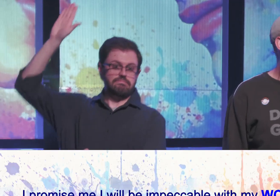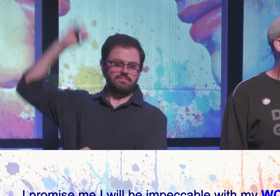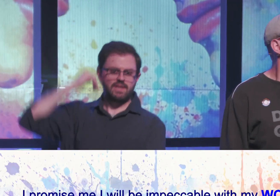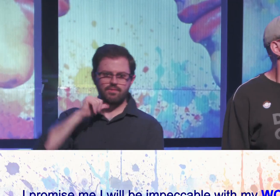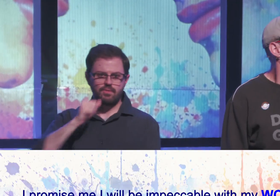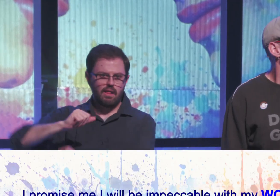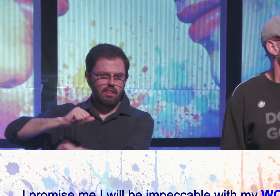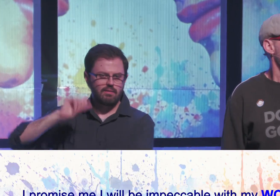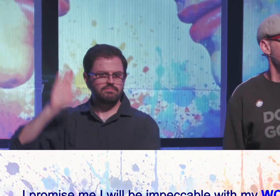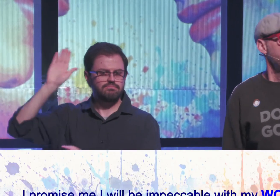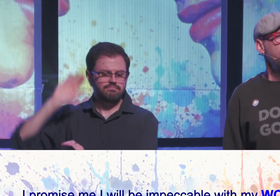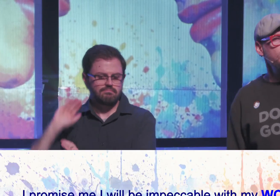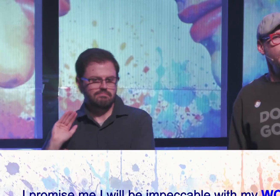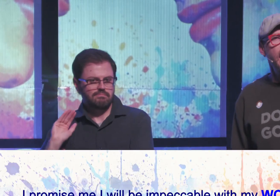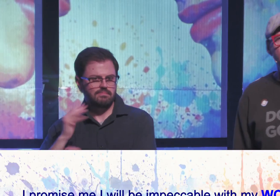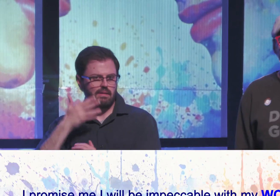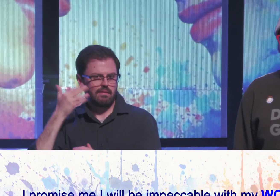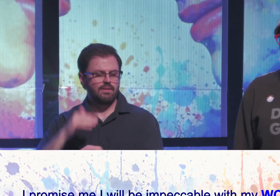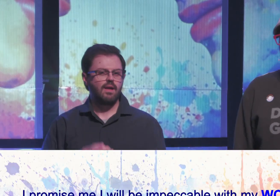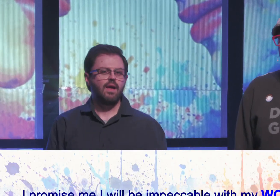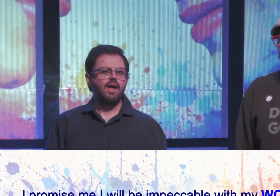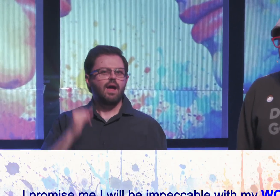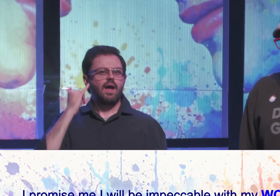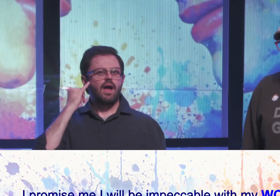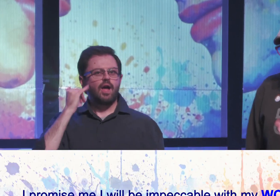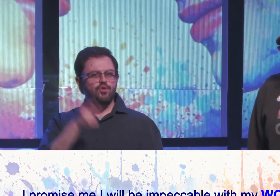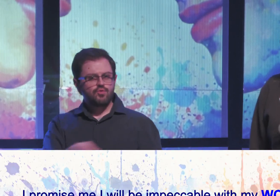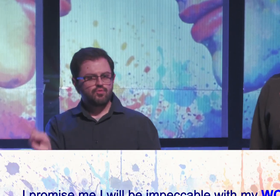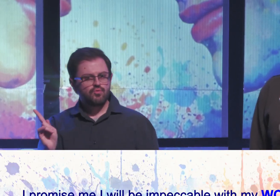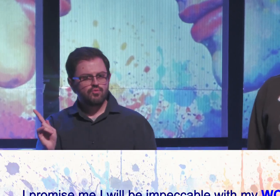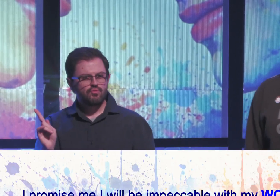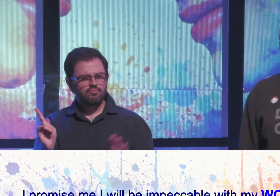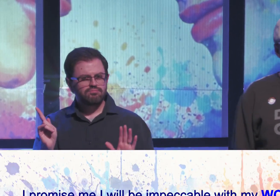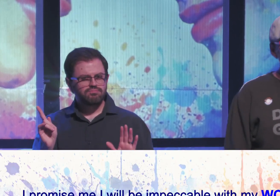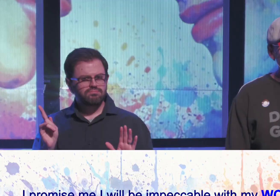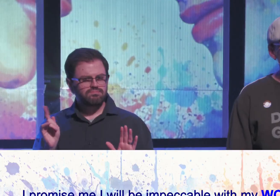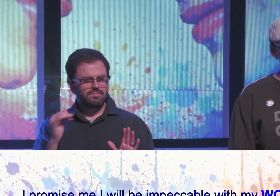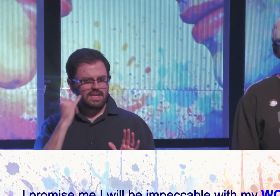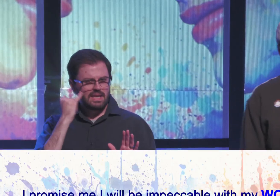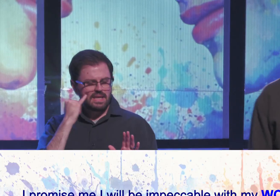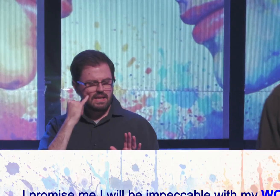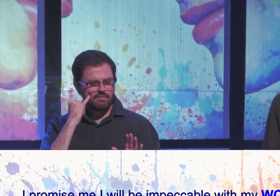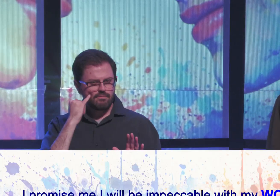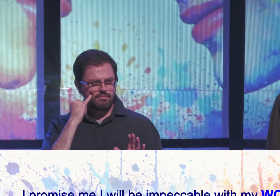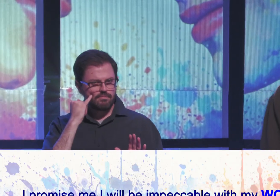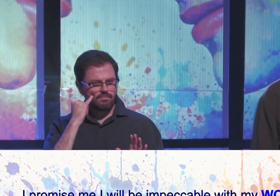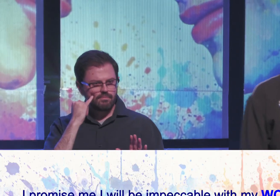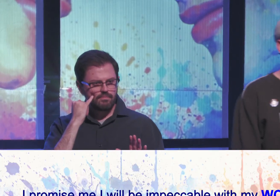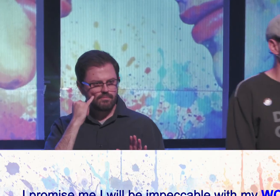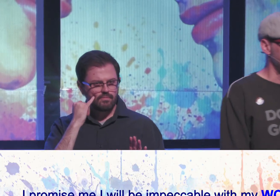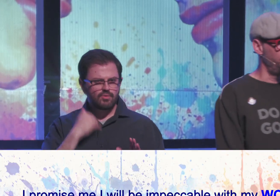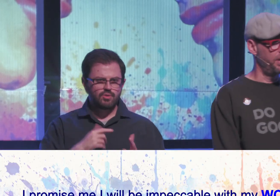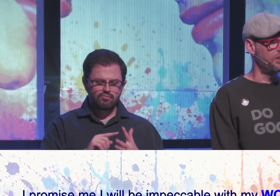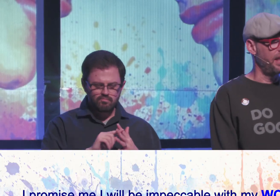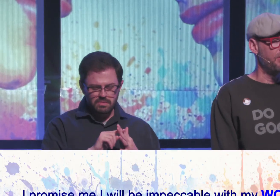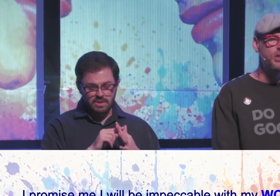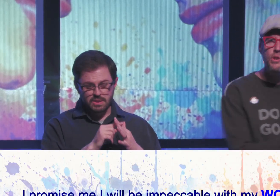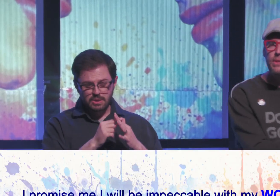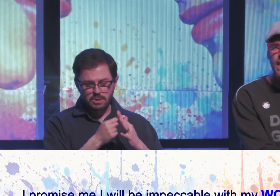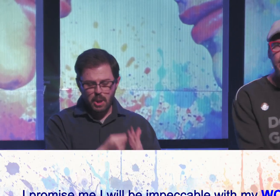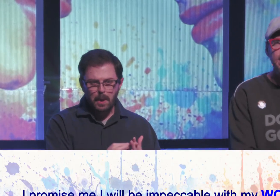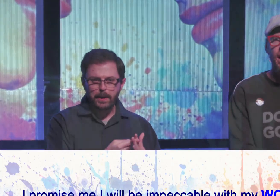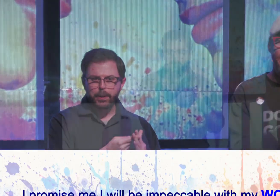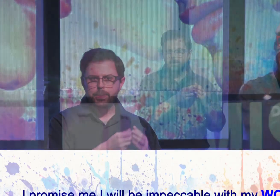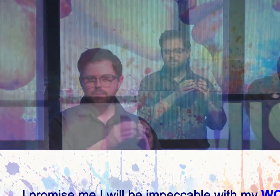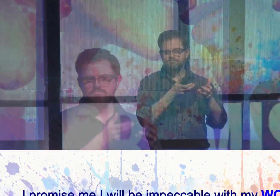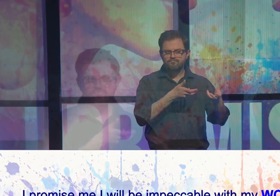right? You have started to have you set out to have this really tough conversation with someone in your life. You knew